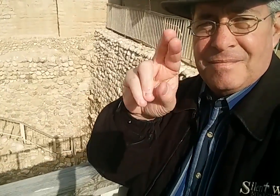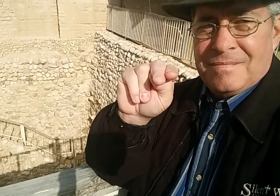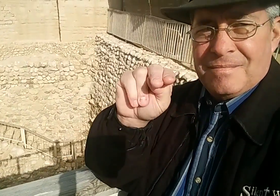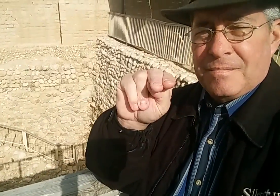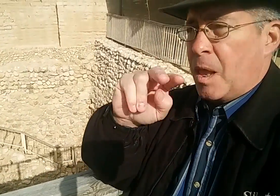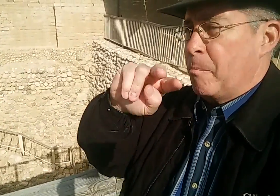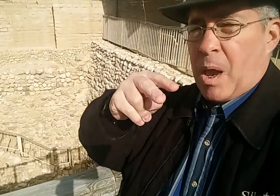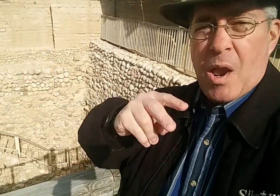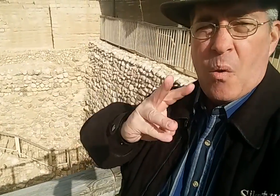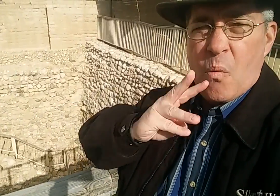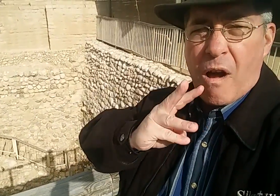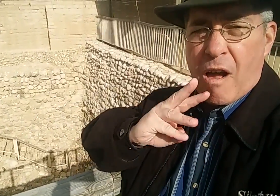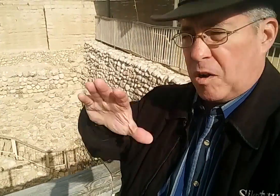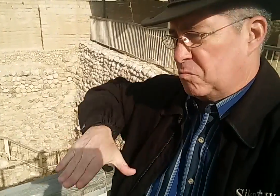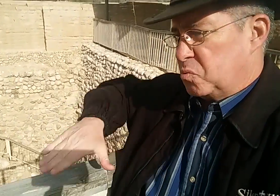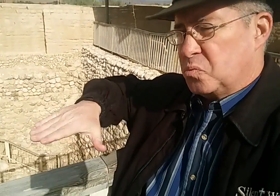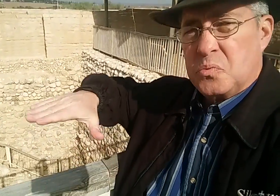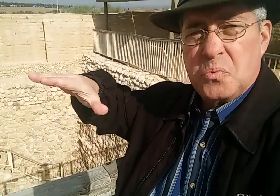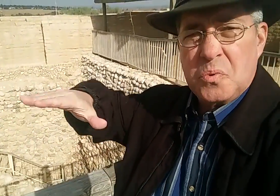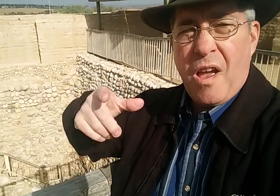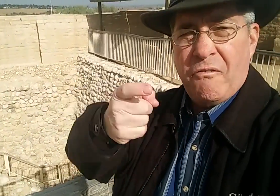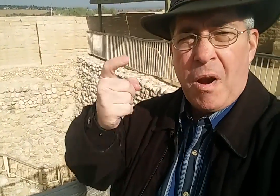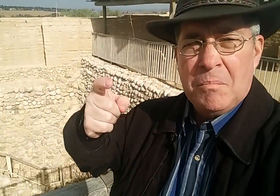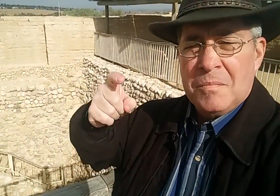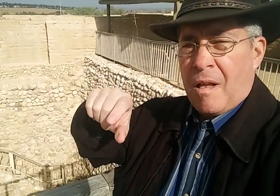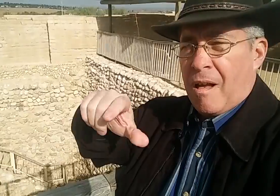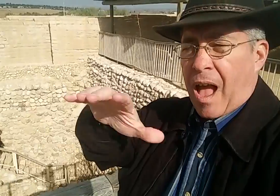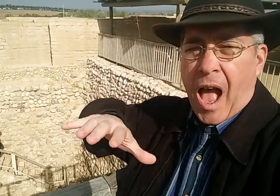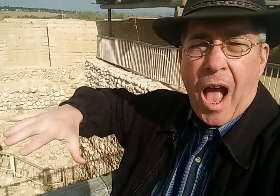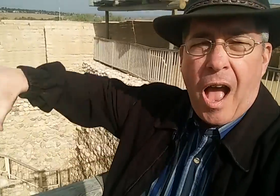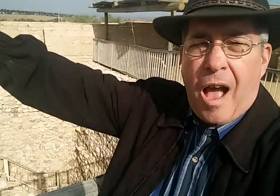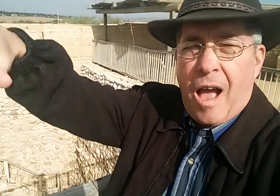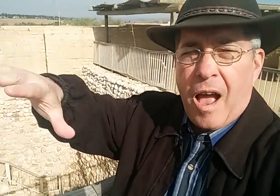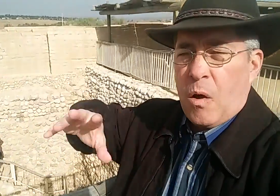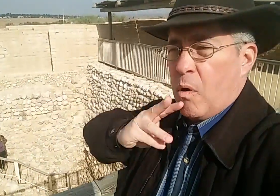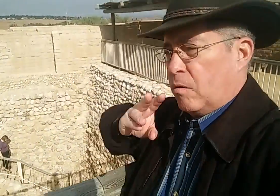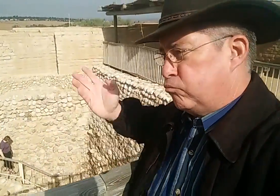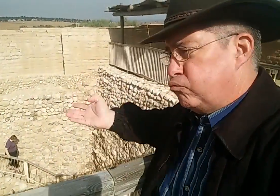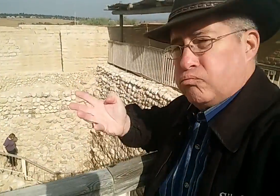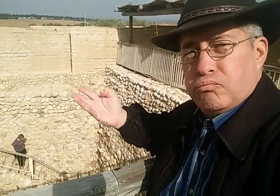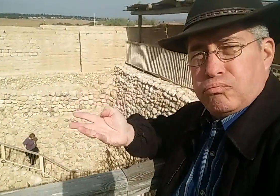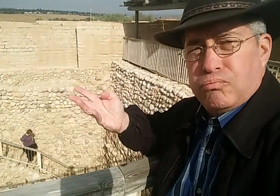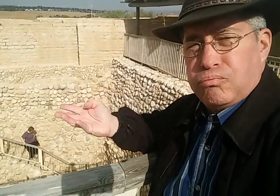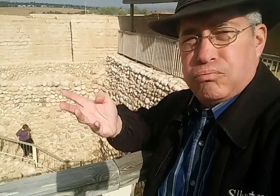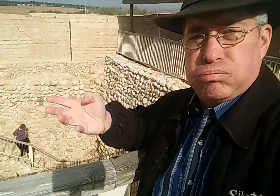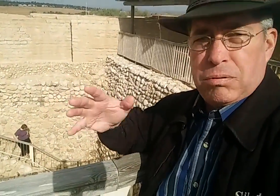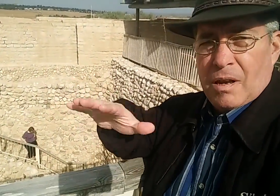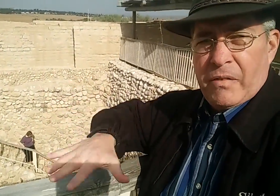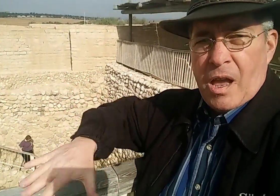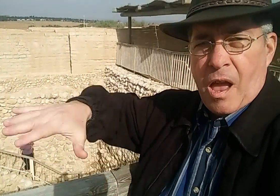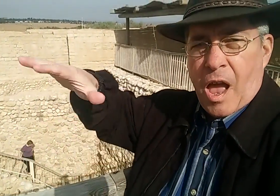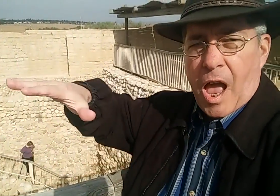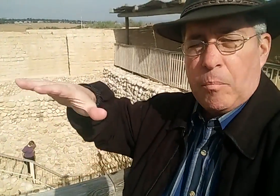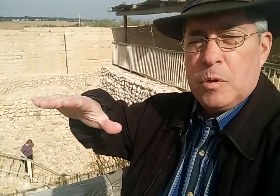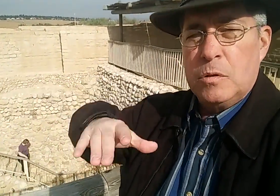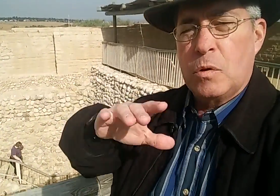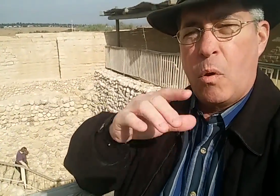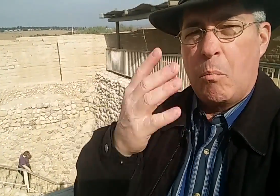Now this is the cistern where folks would come to get their water. The water would come up